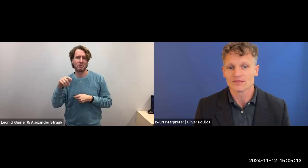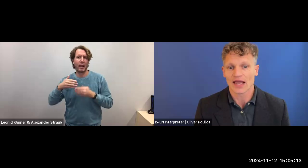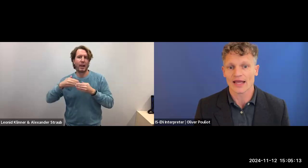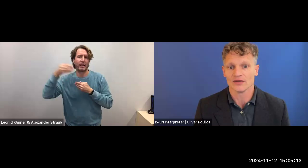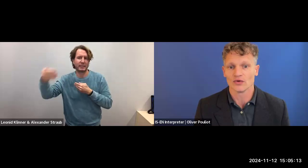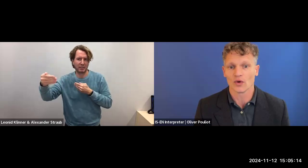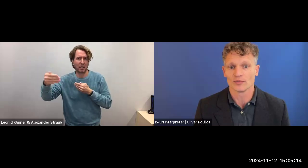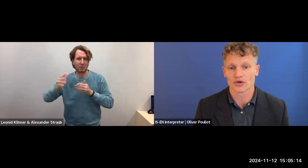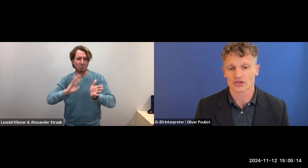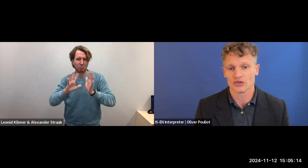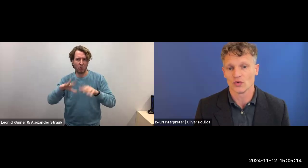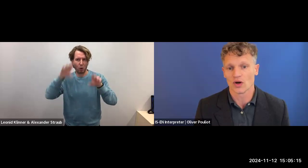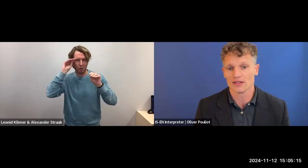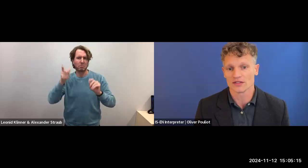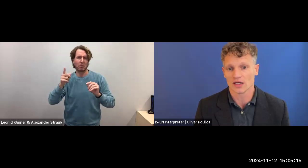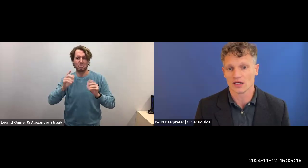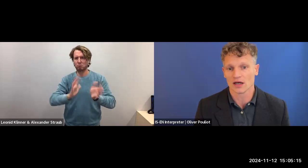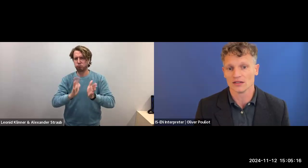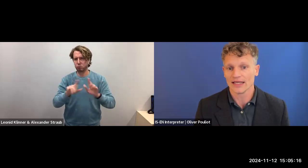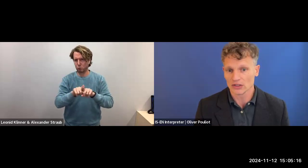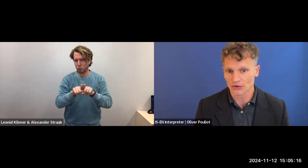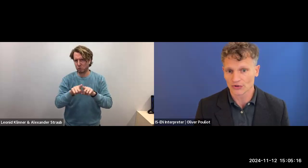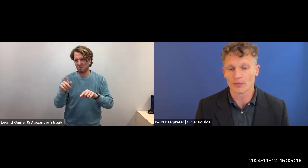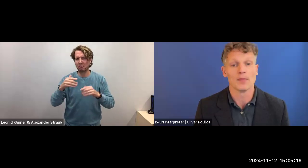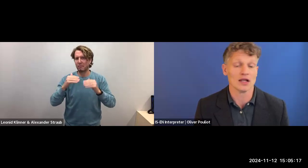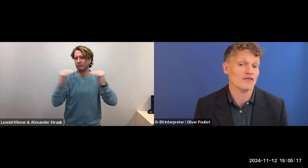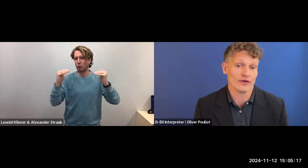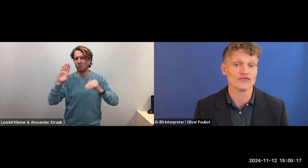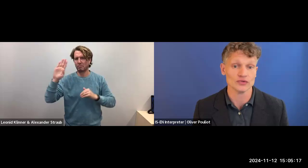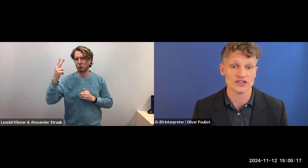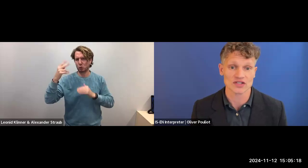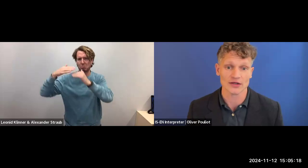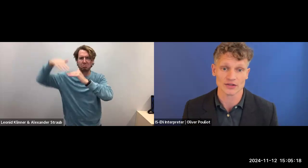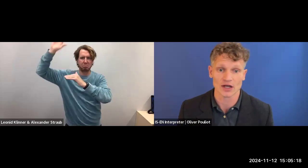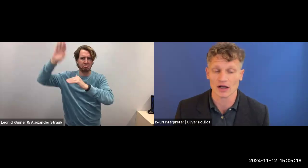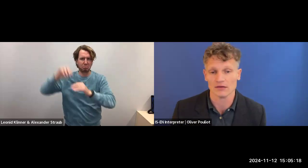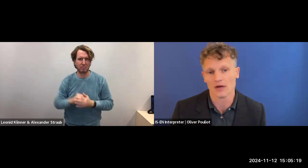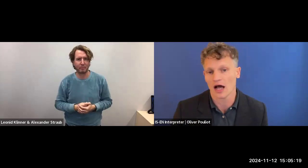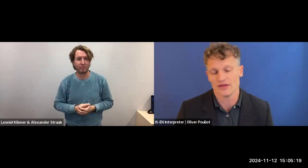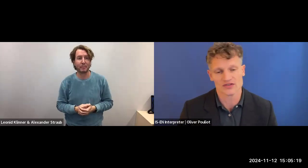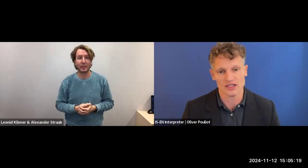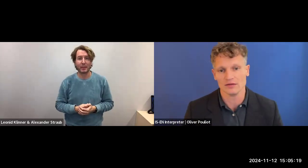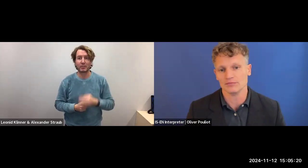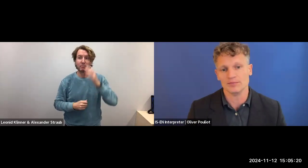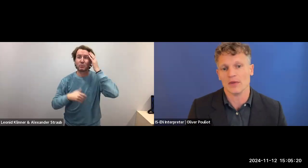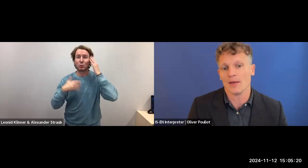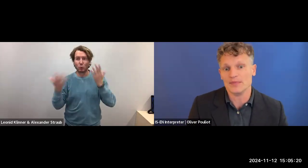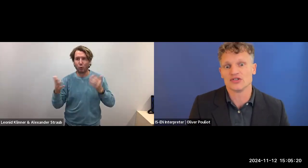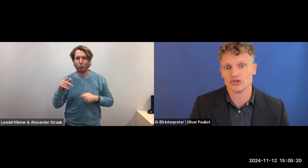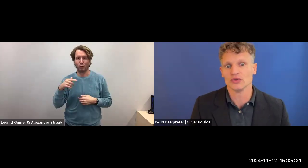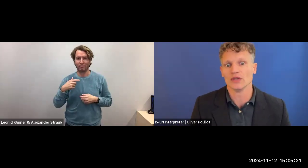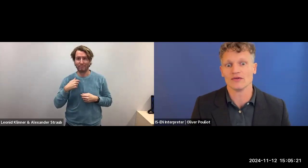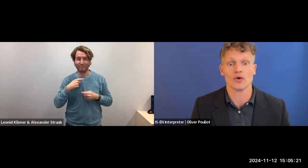signers, and 1 person who was a late learner, but a very fluent signer, obviously